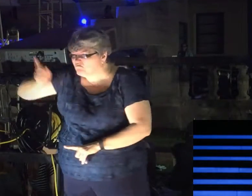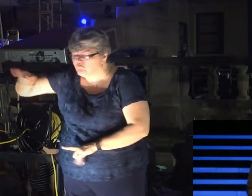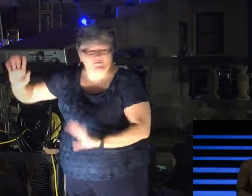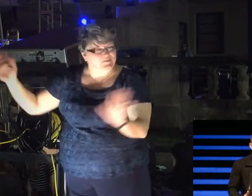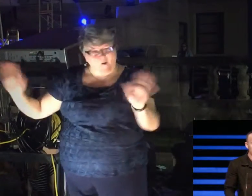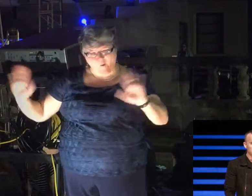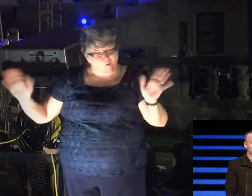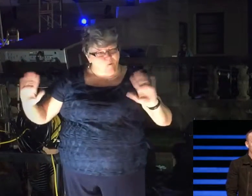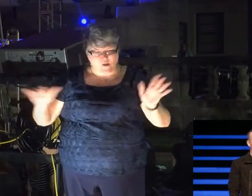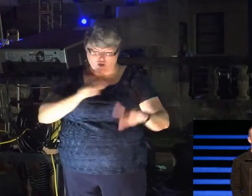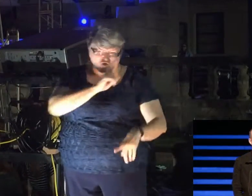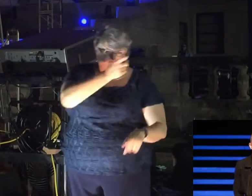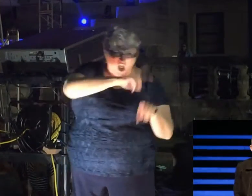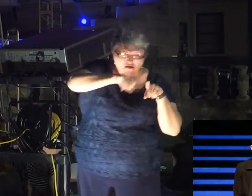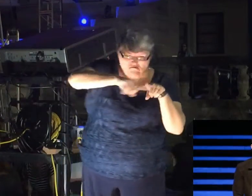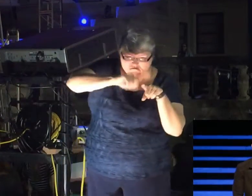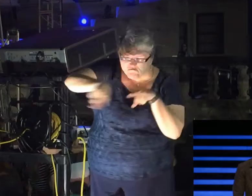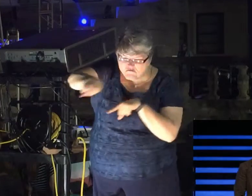conclude, shame,